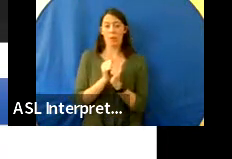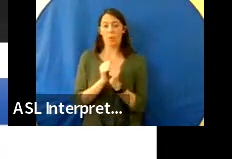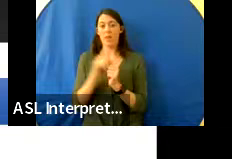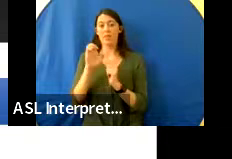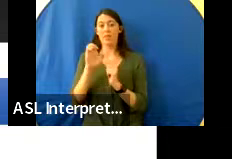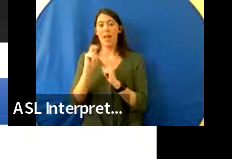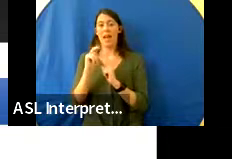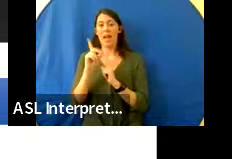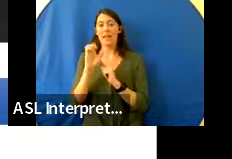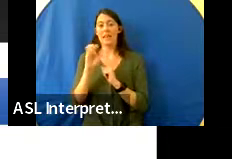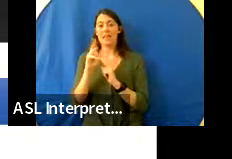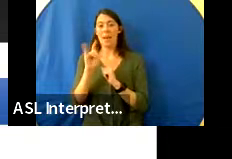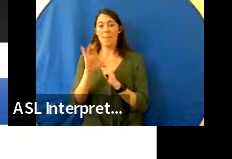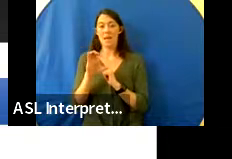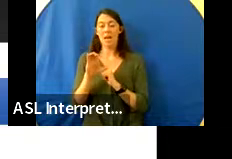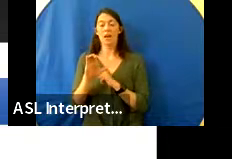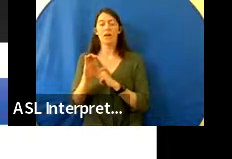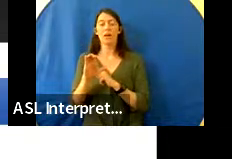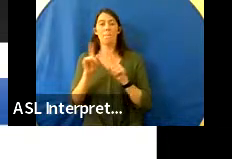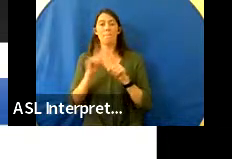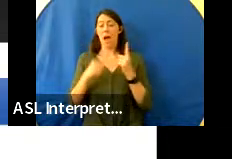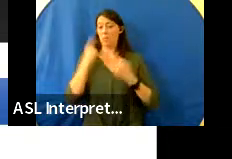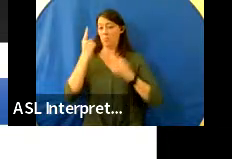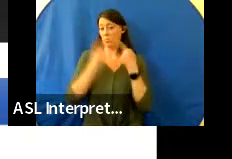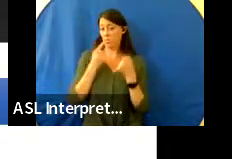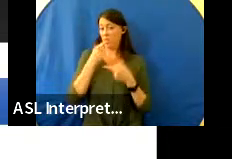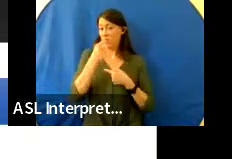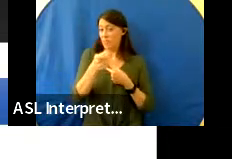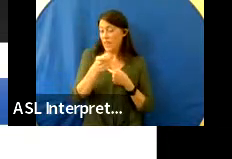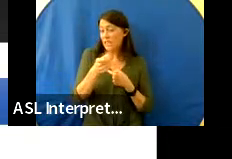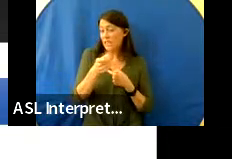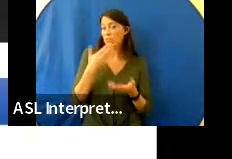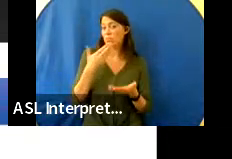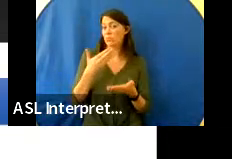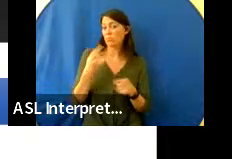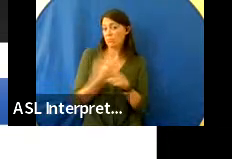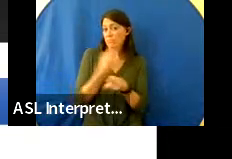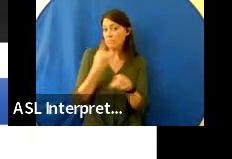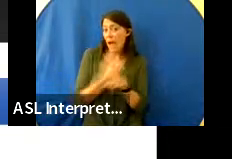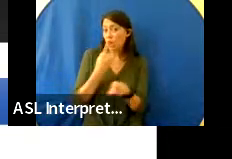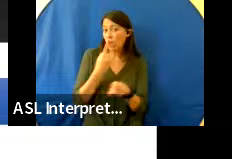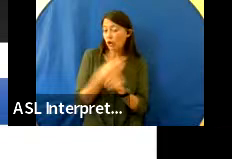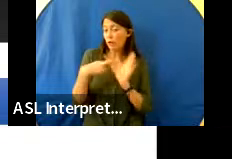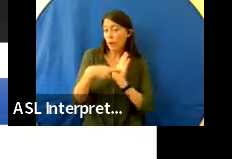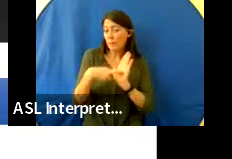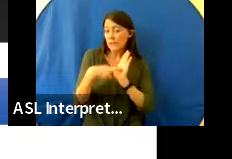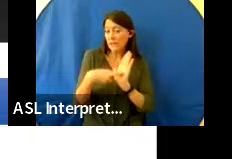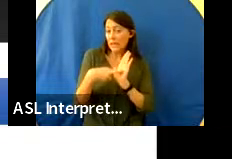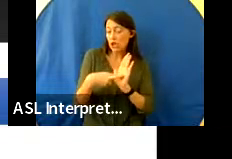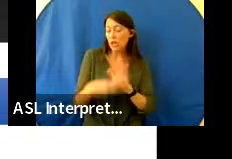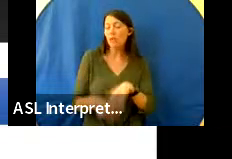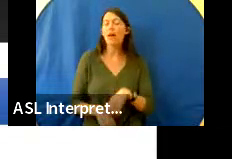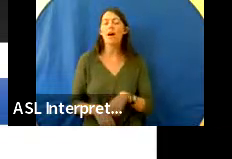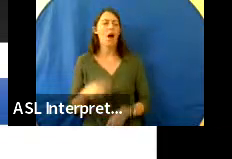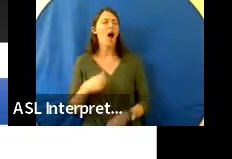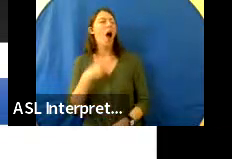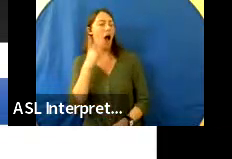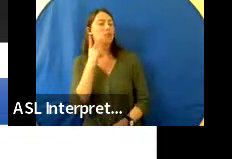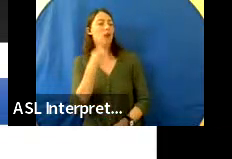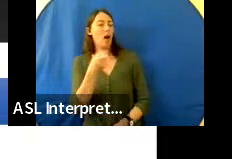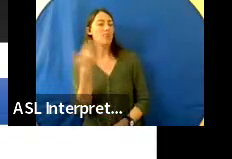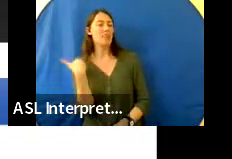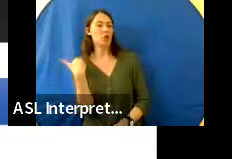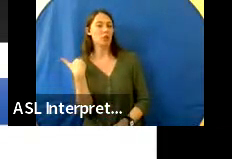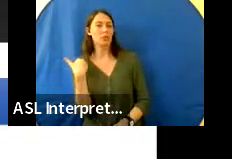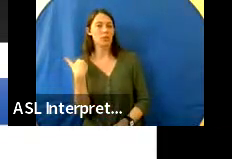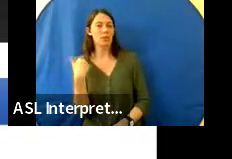telling the truth. I did see this slide earlier today when we were preparing. I did not pay attention to the figure, but I actually think this is, at first glance, it looks pretty